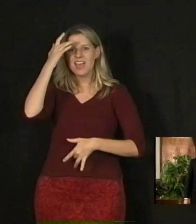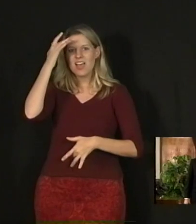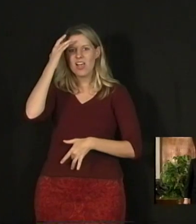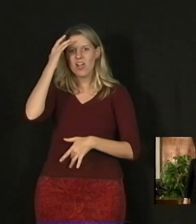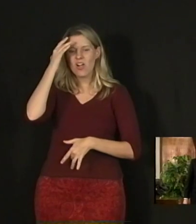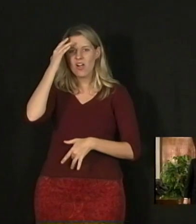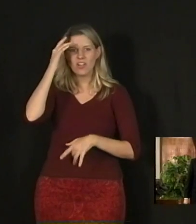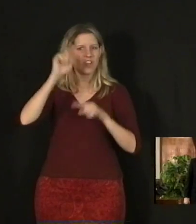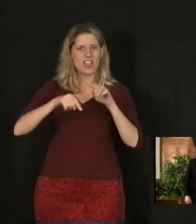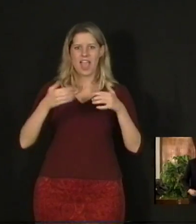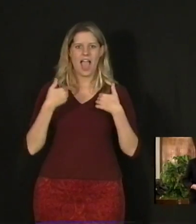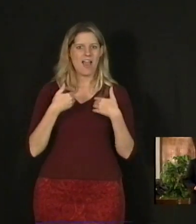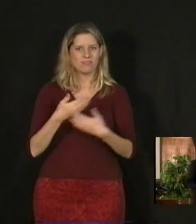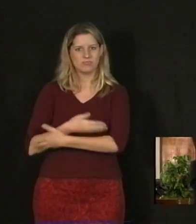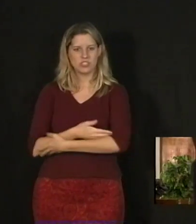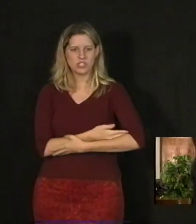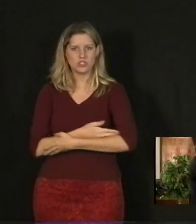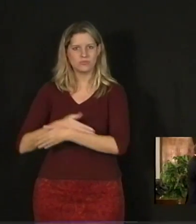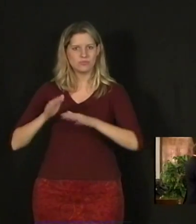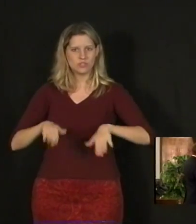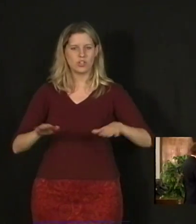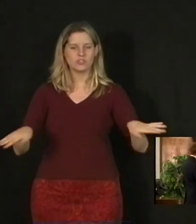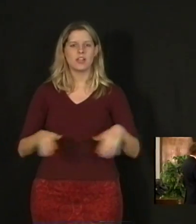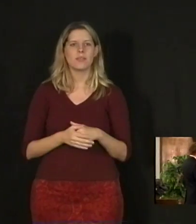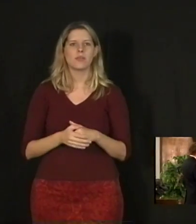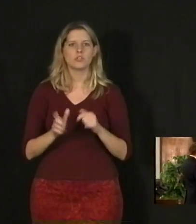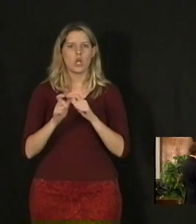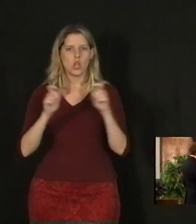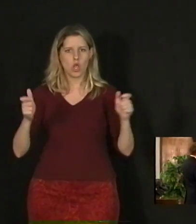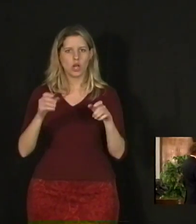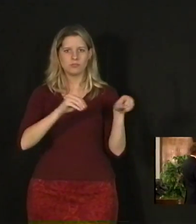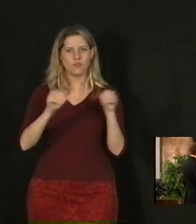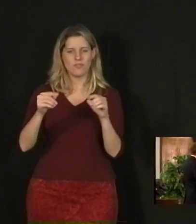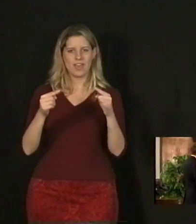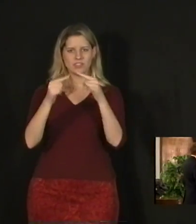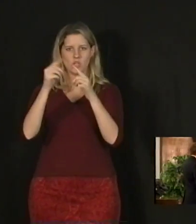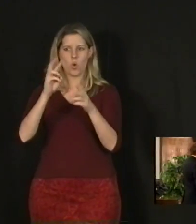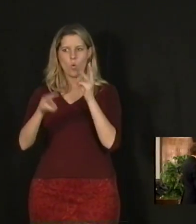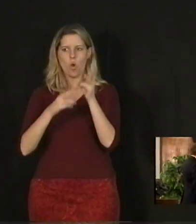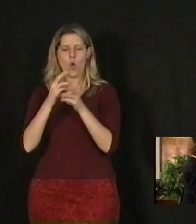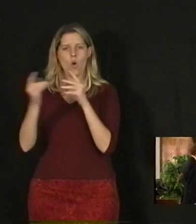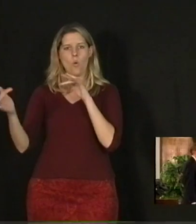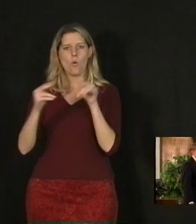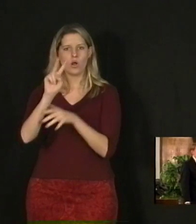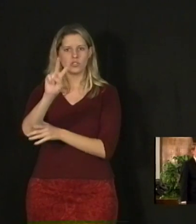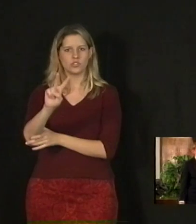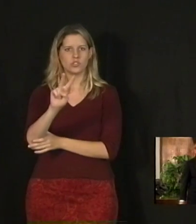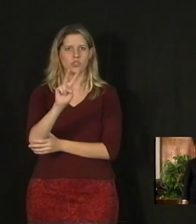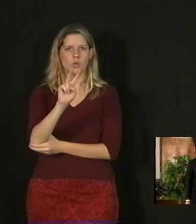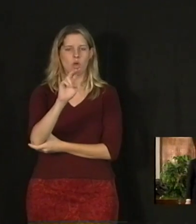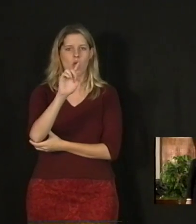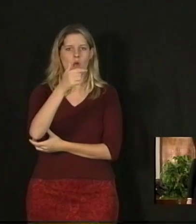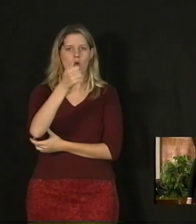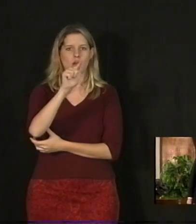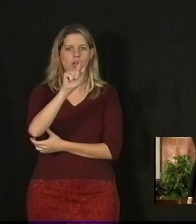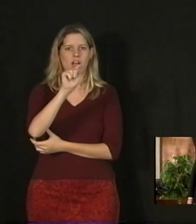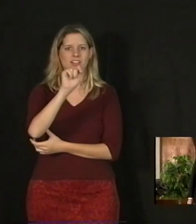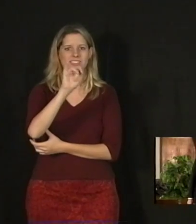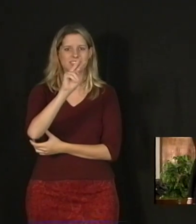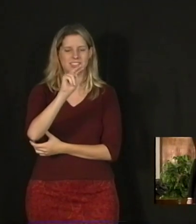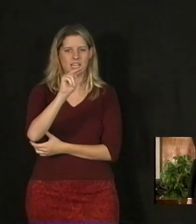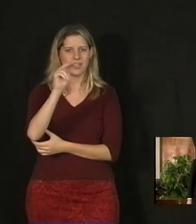have any children. There was a large eugenics movement until World War II broke out. Galton was Darwin's cousin, and Galton